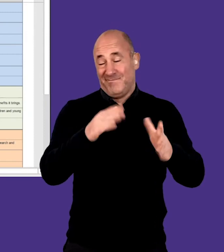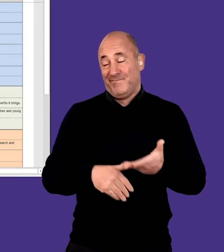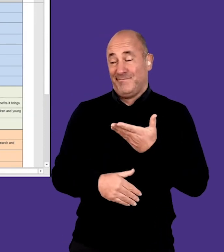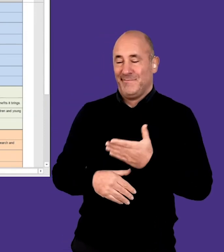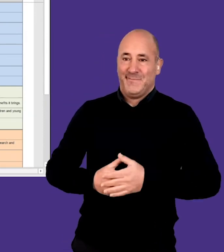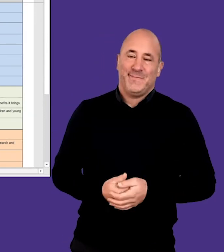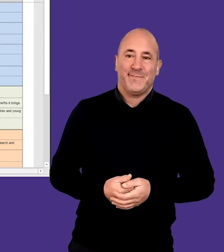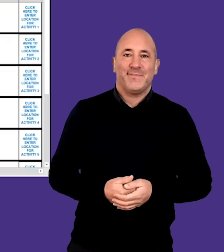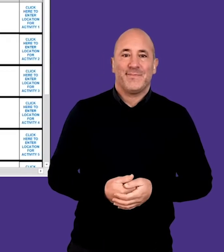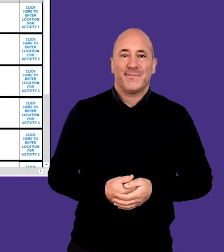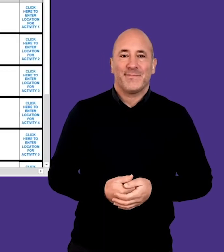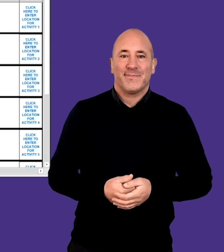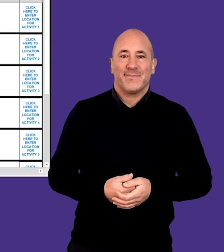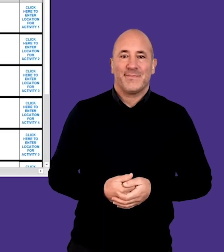at an example.